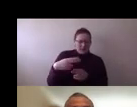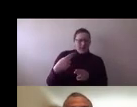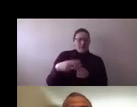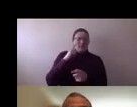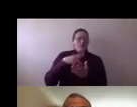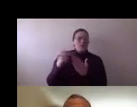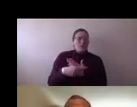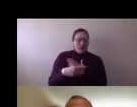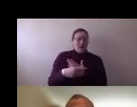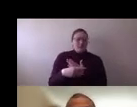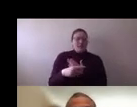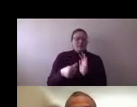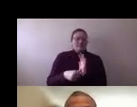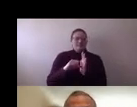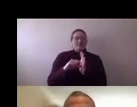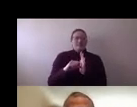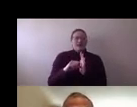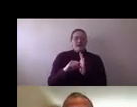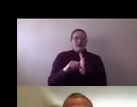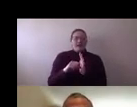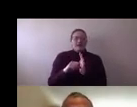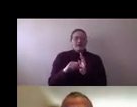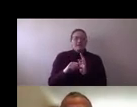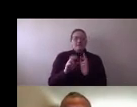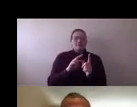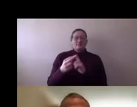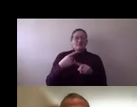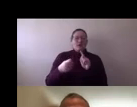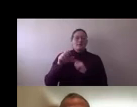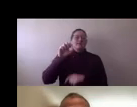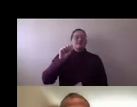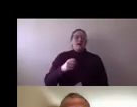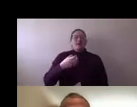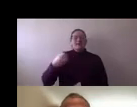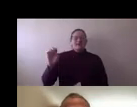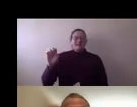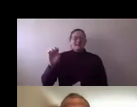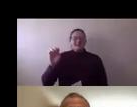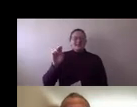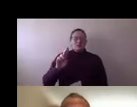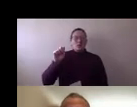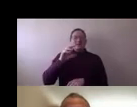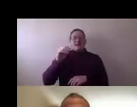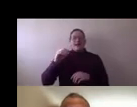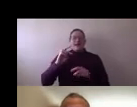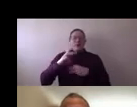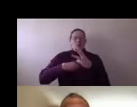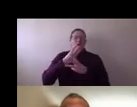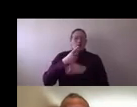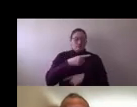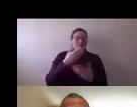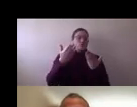program, emphasizing the perspective from Southeast US to the world. So she did serve in